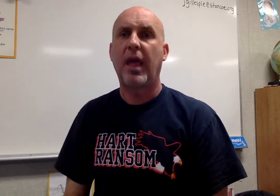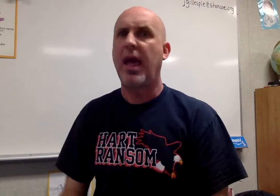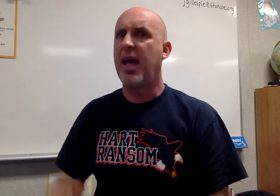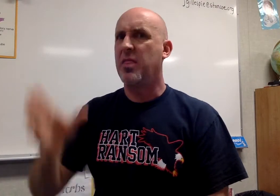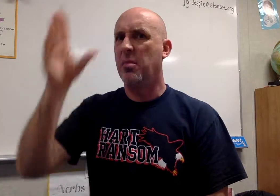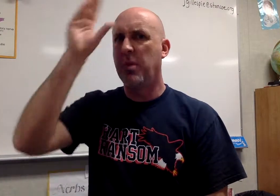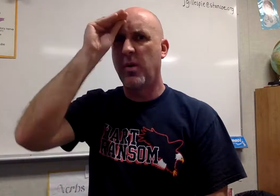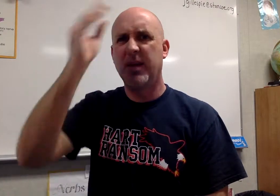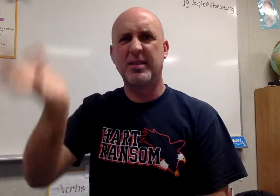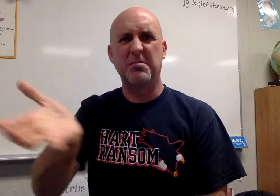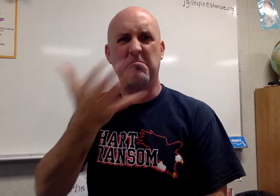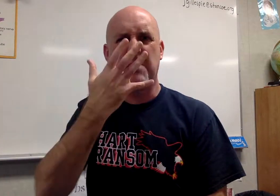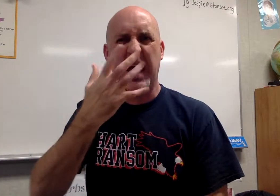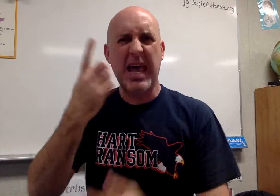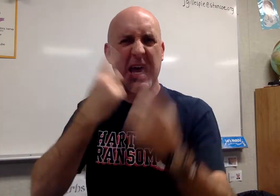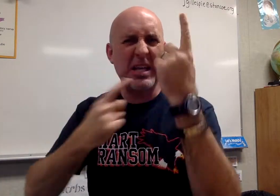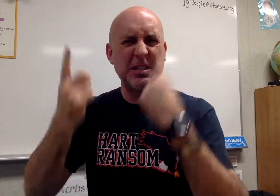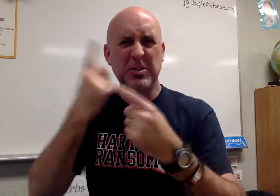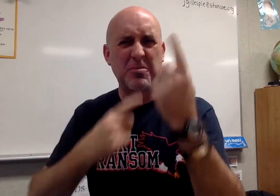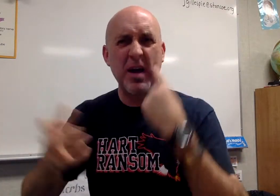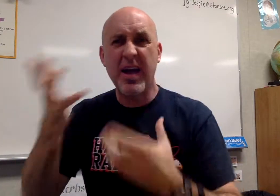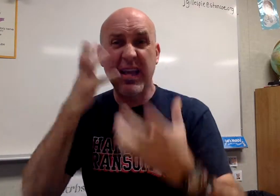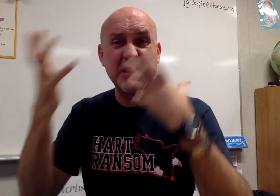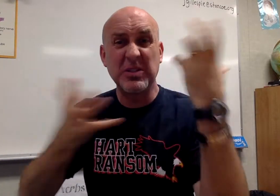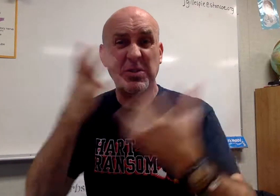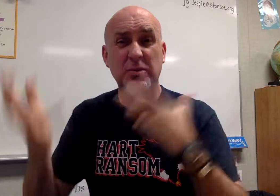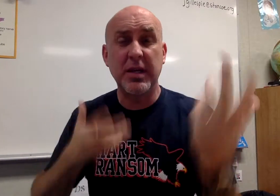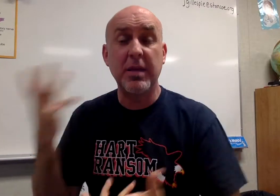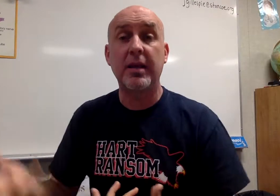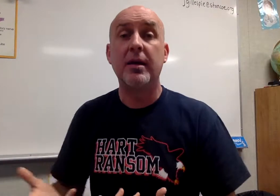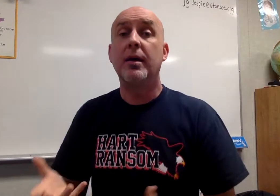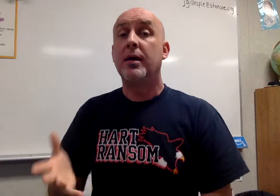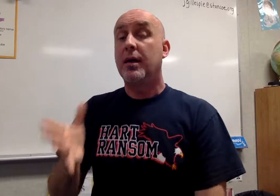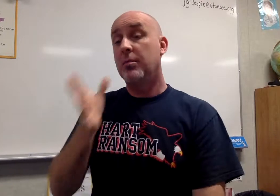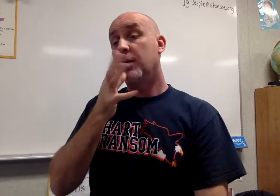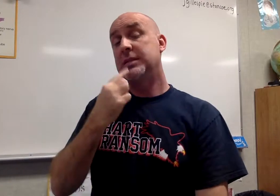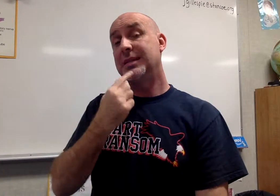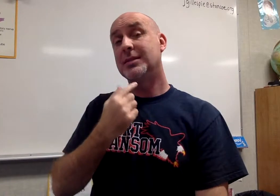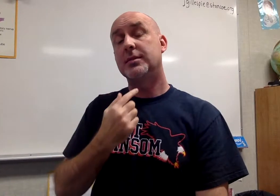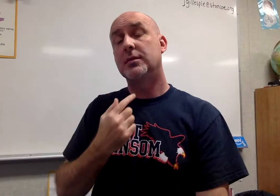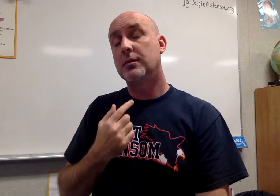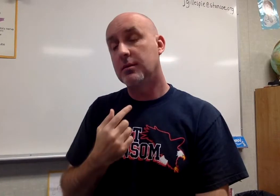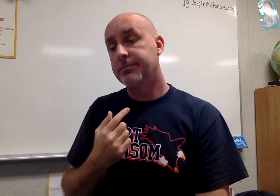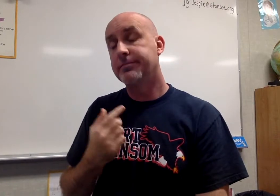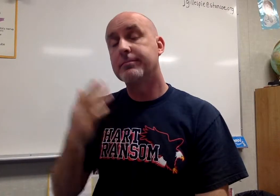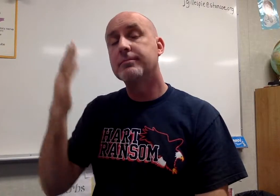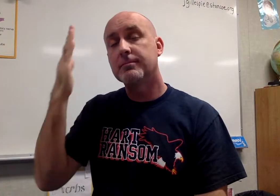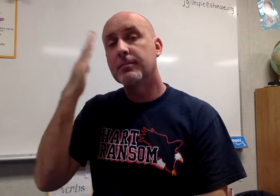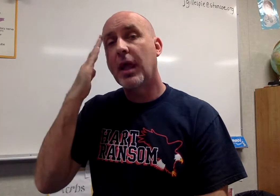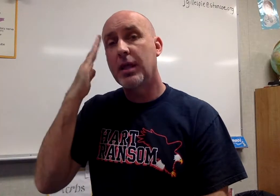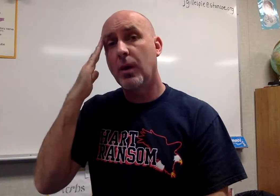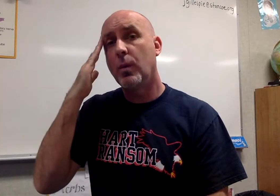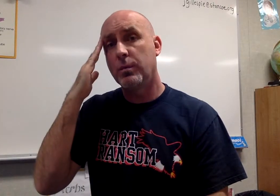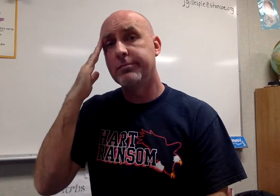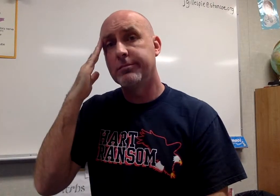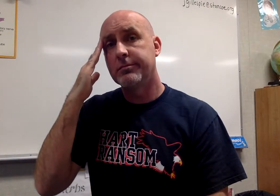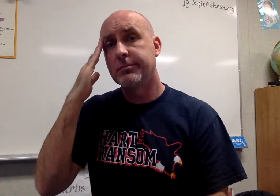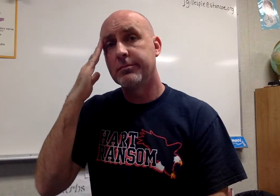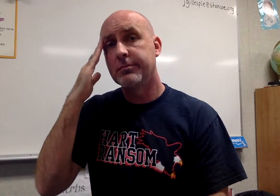And the boy is mad. He's crying and he's screaming. And mom says, I know.